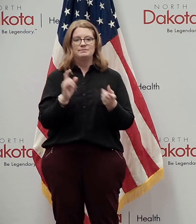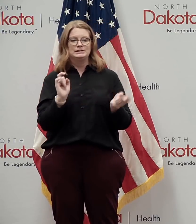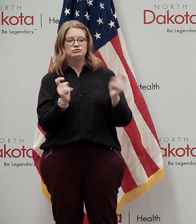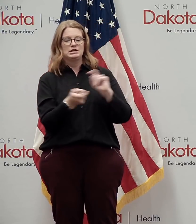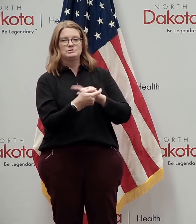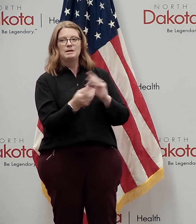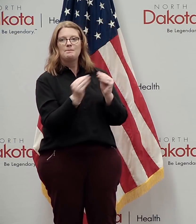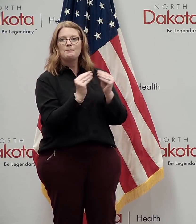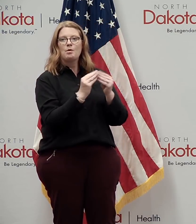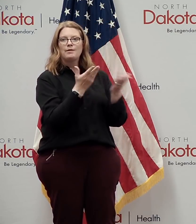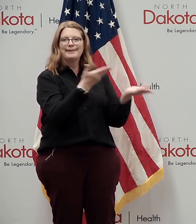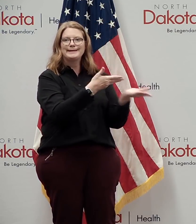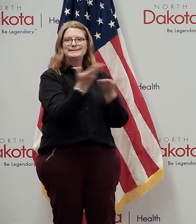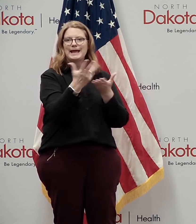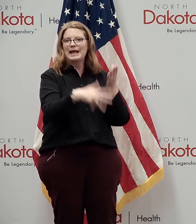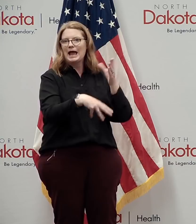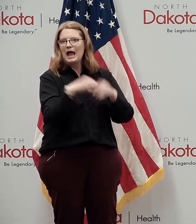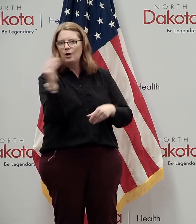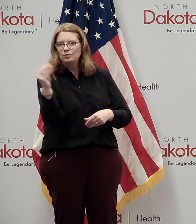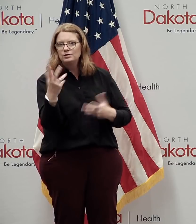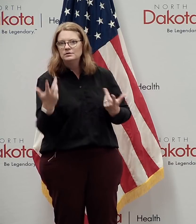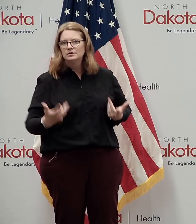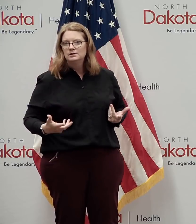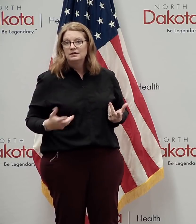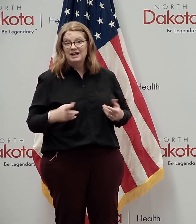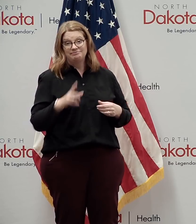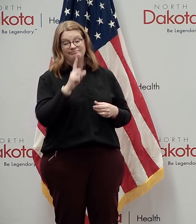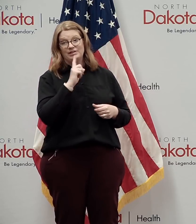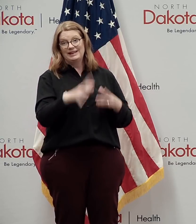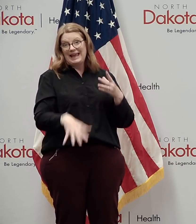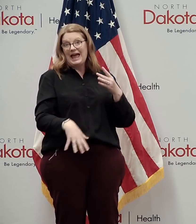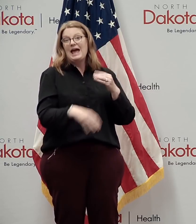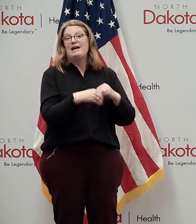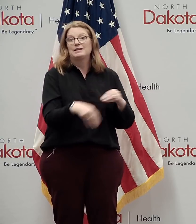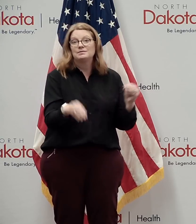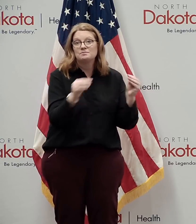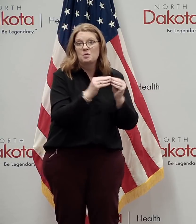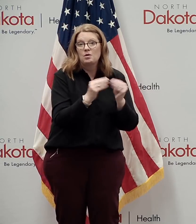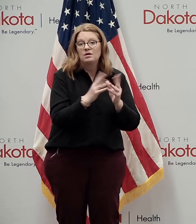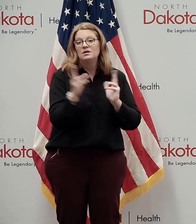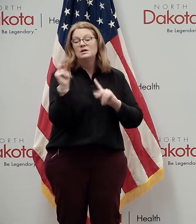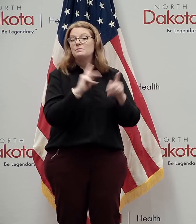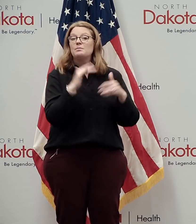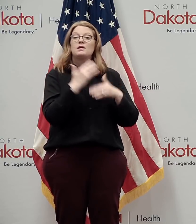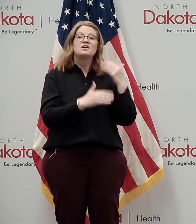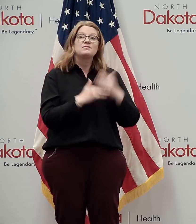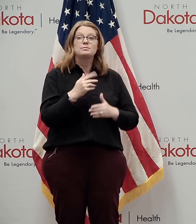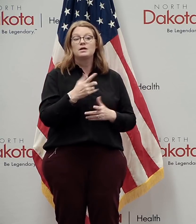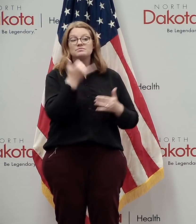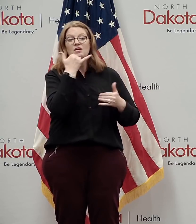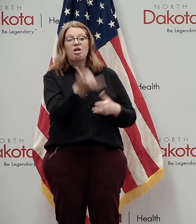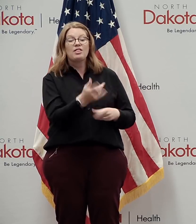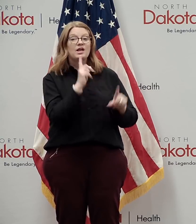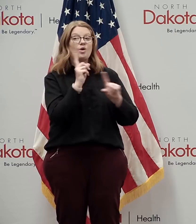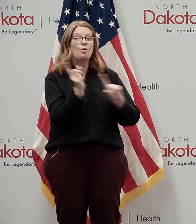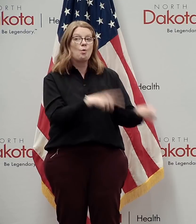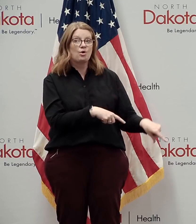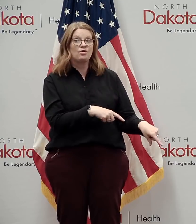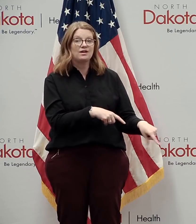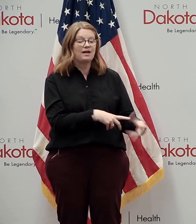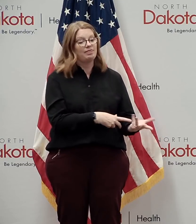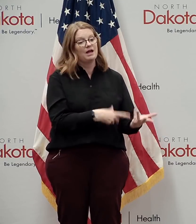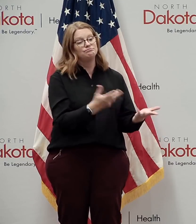takeout and have expanded their customer base. And people are very comfortable ordering takeout from them where they may not be